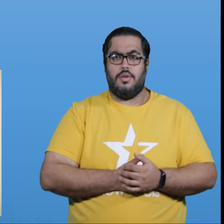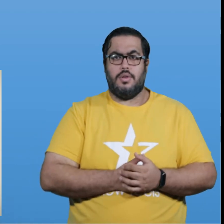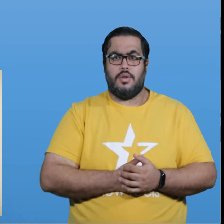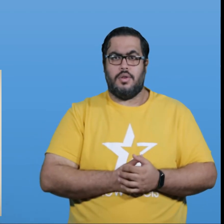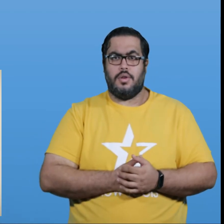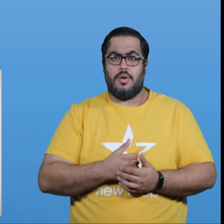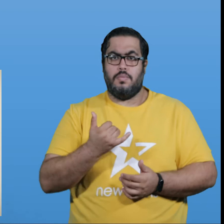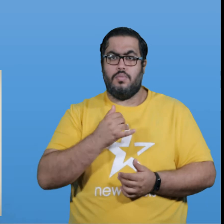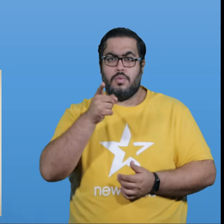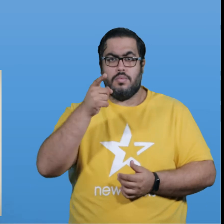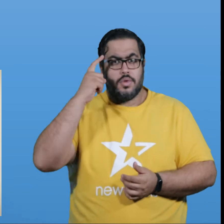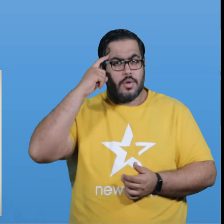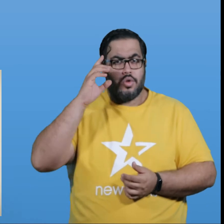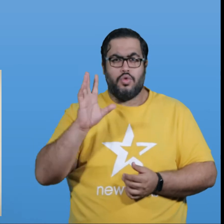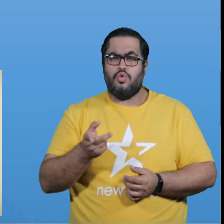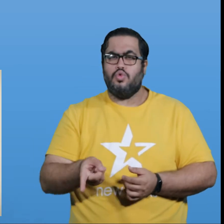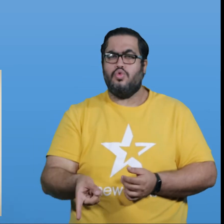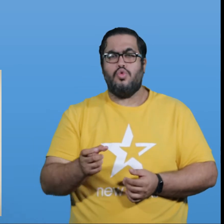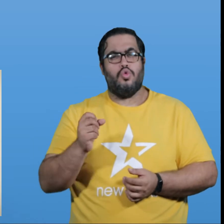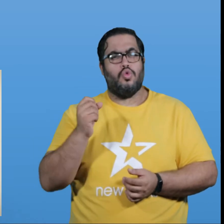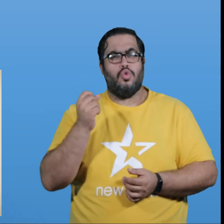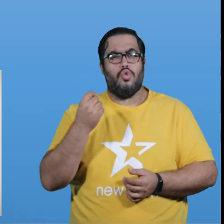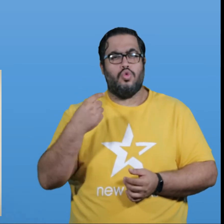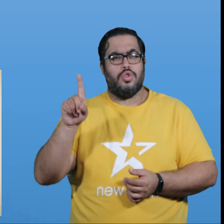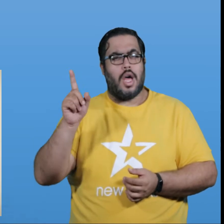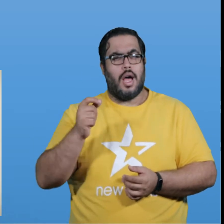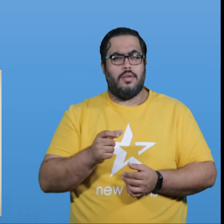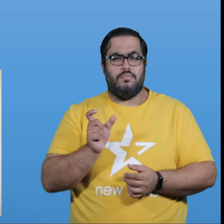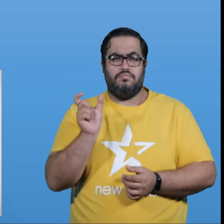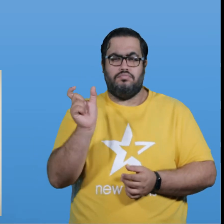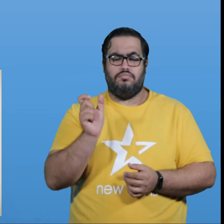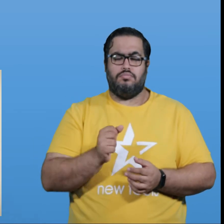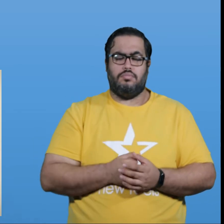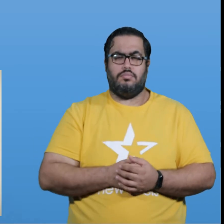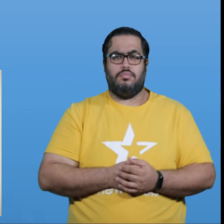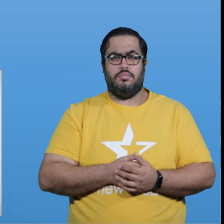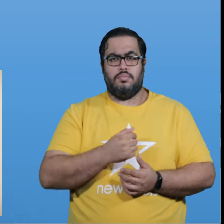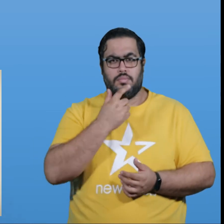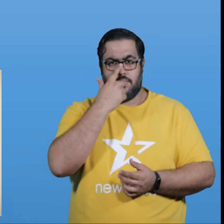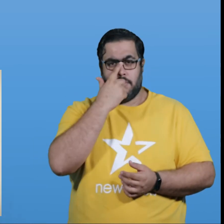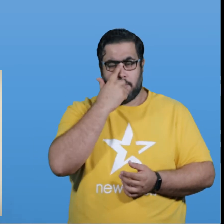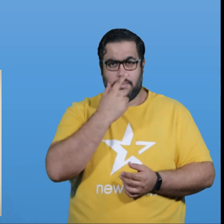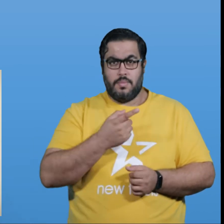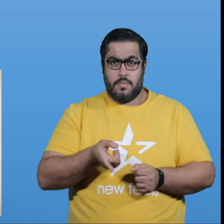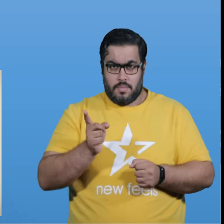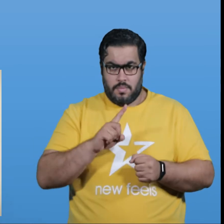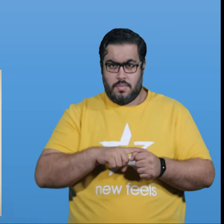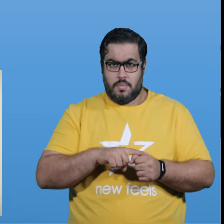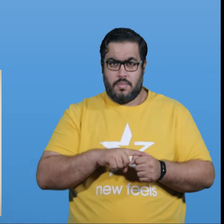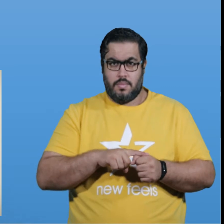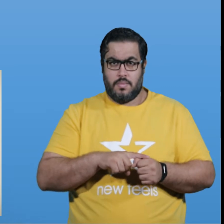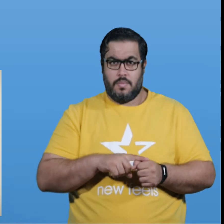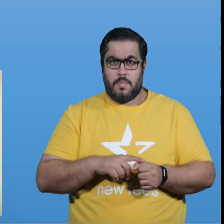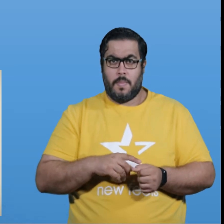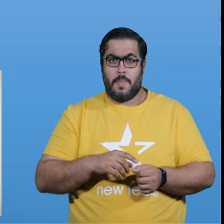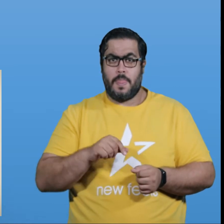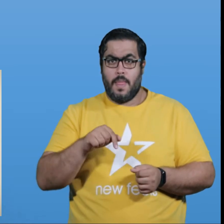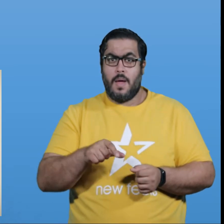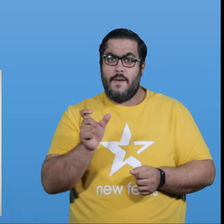keywords. We have summarizing and own words. If you combine all these keywords and